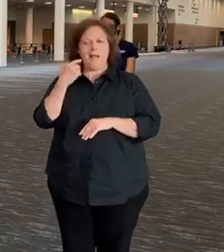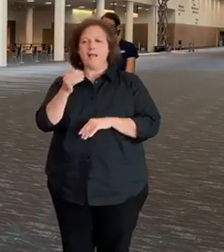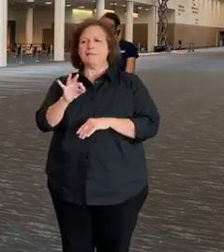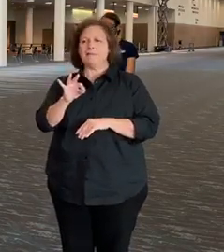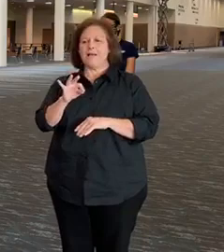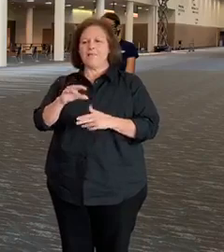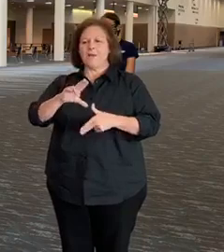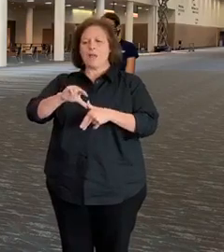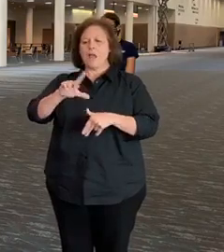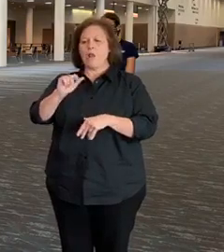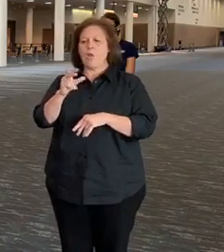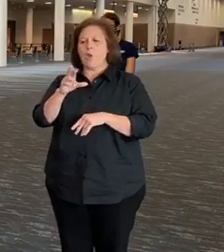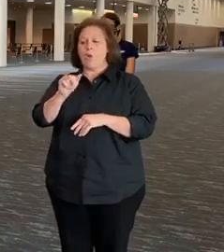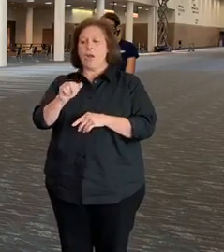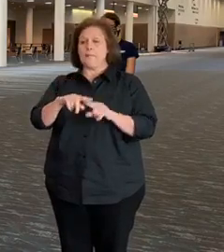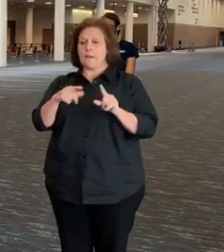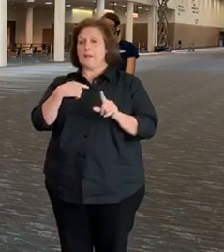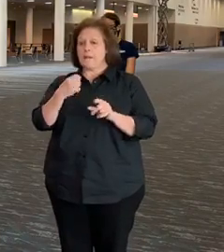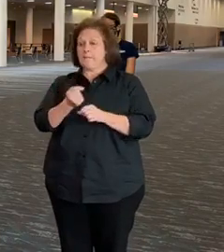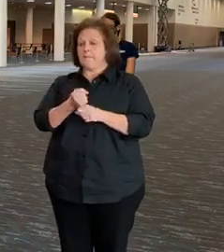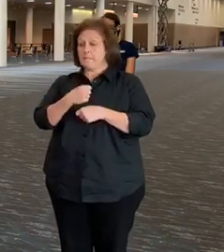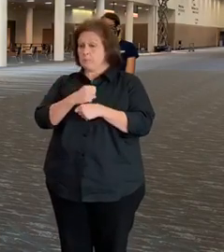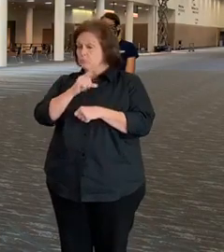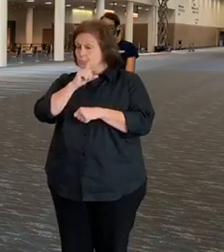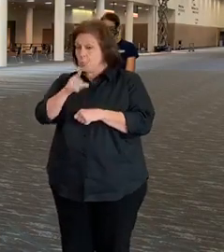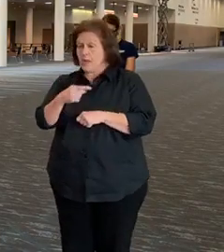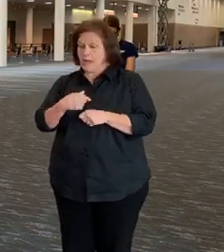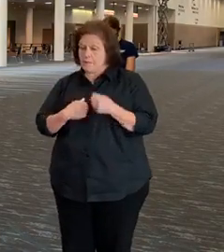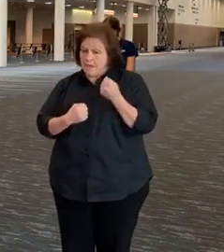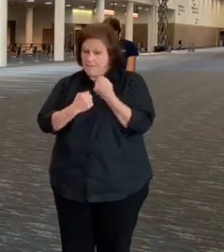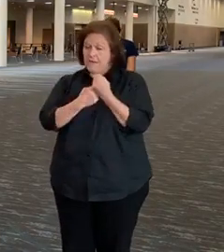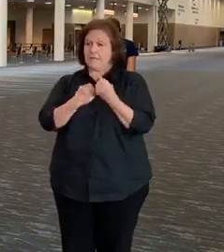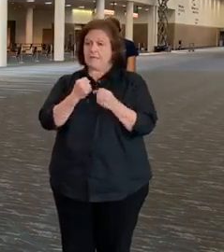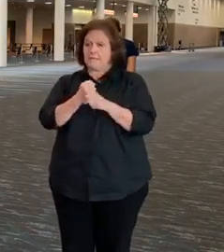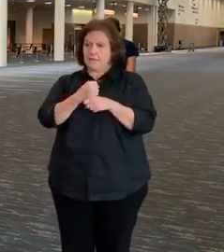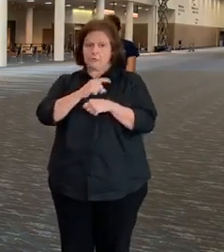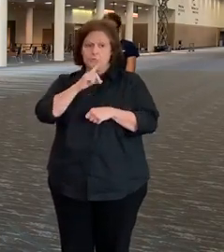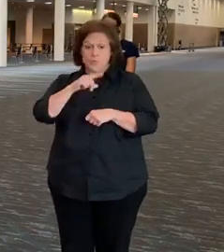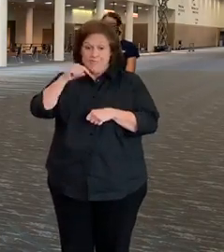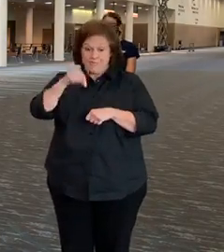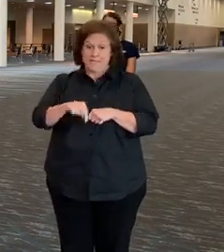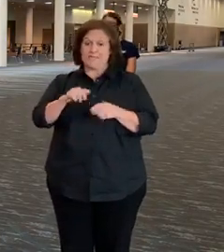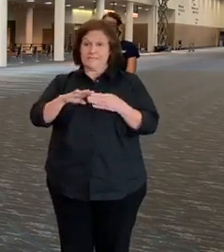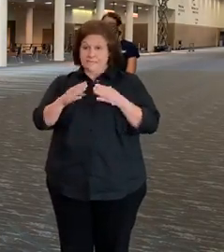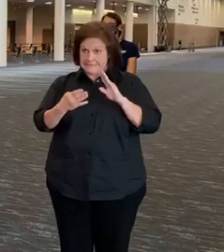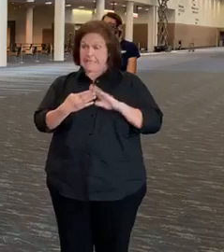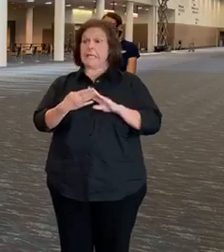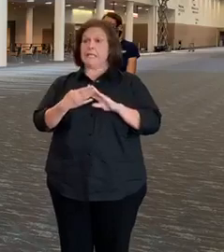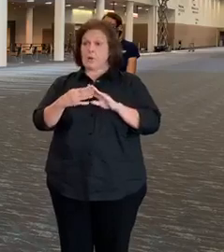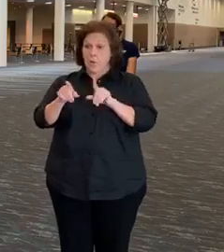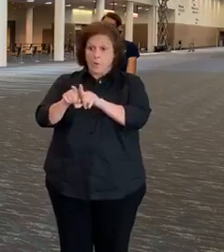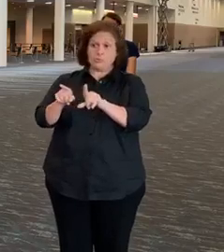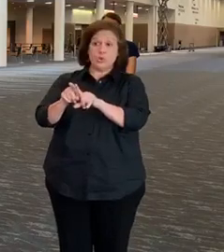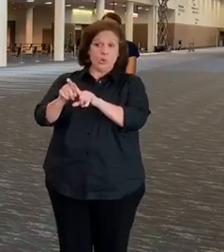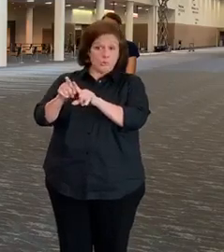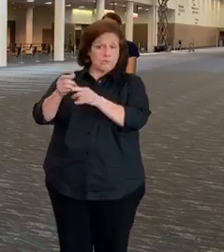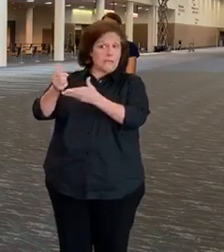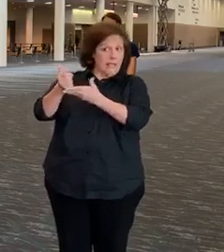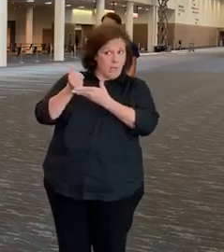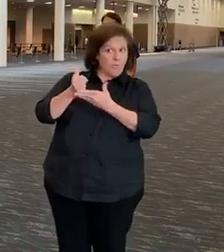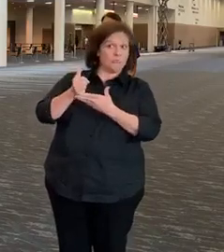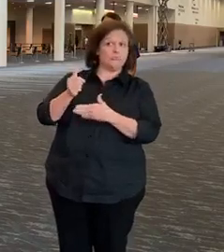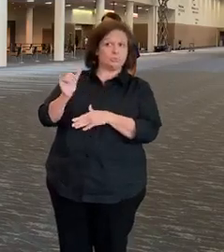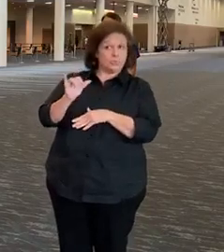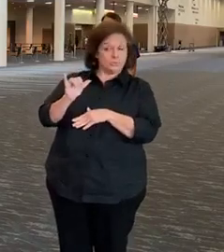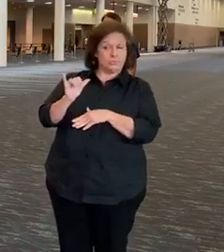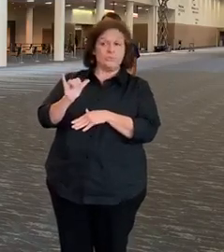Laura. However, I'm making sure that I'm advocating and ensuring that this city gets her fair share of not only responding to the